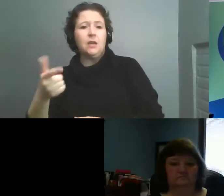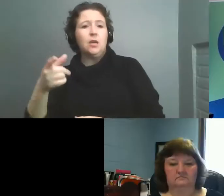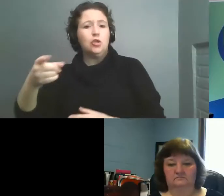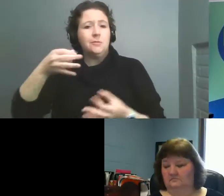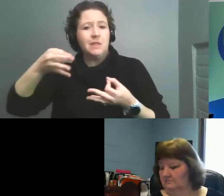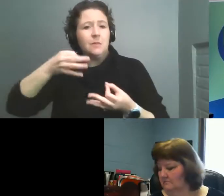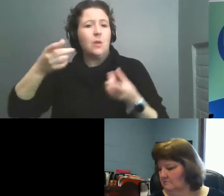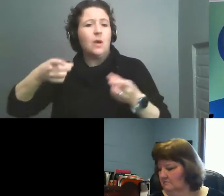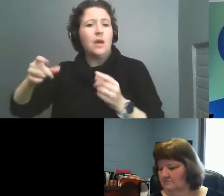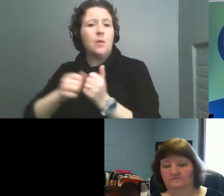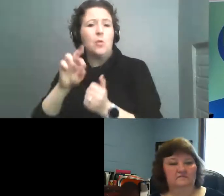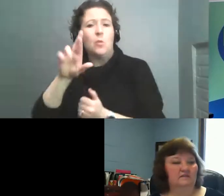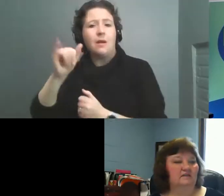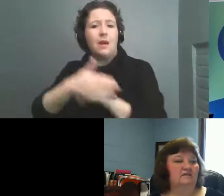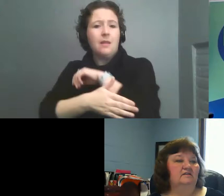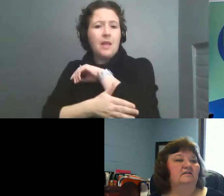County.